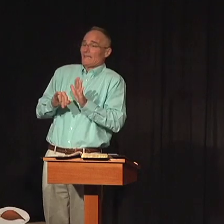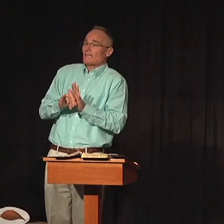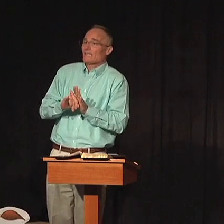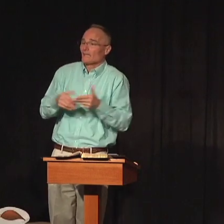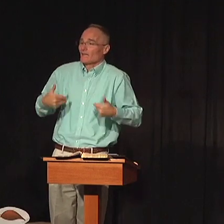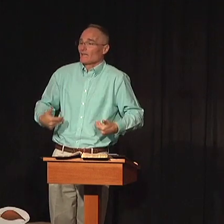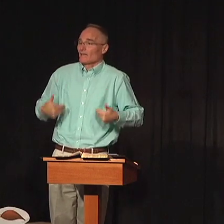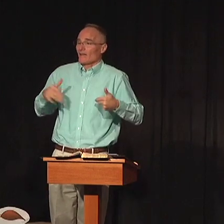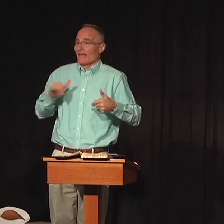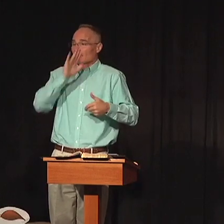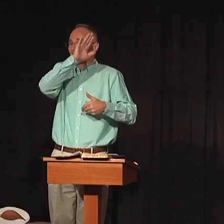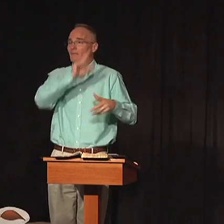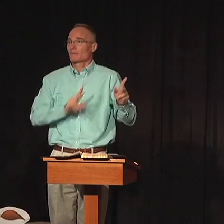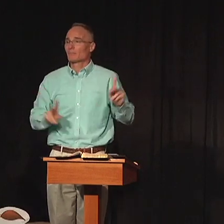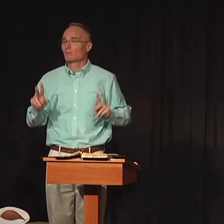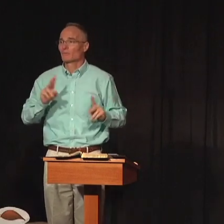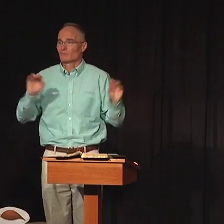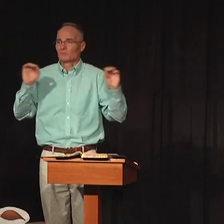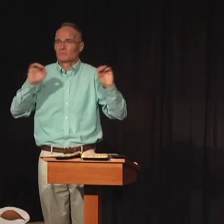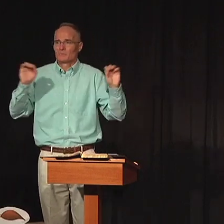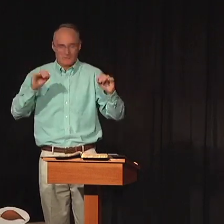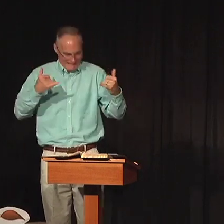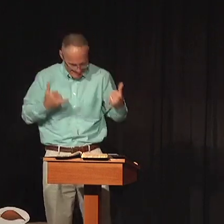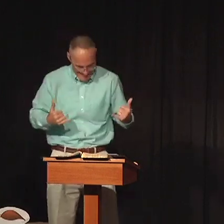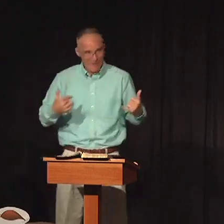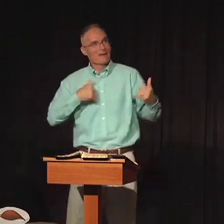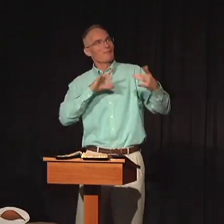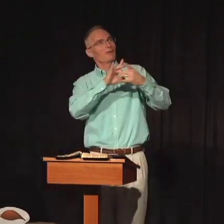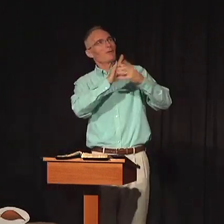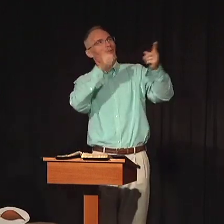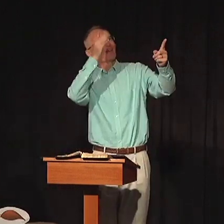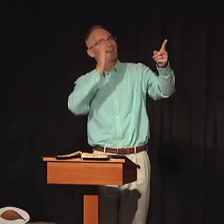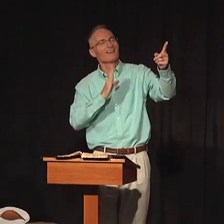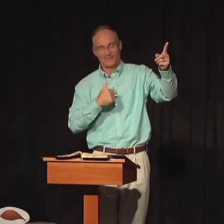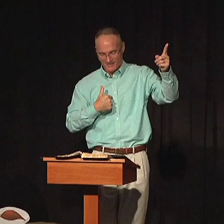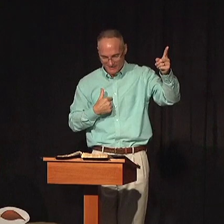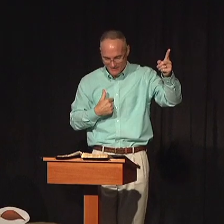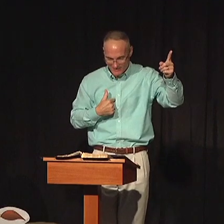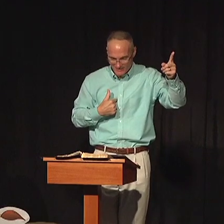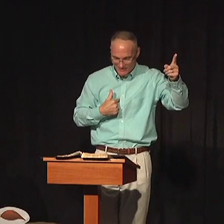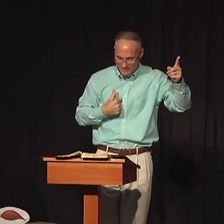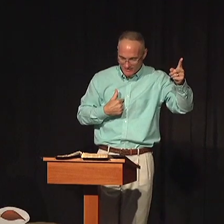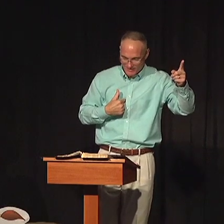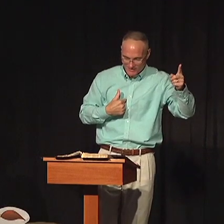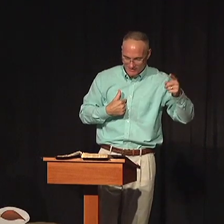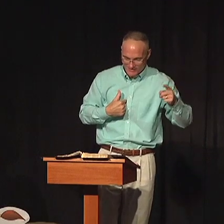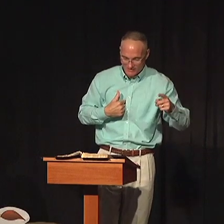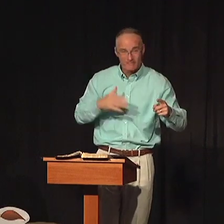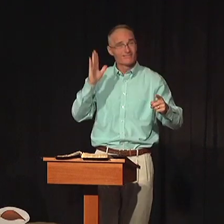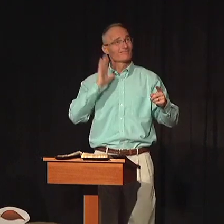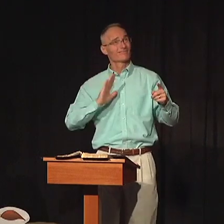I had no identity as his people. None. Now I belong to God.